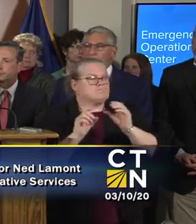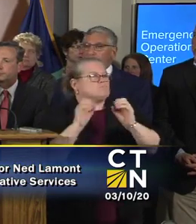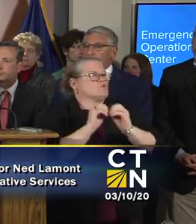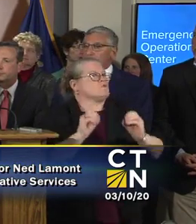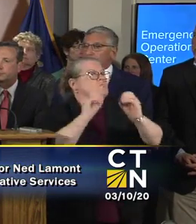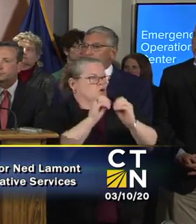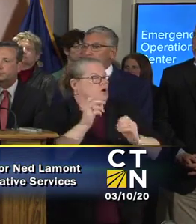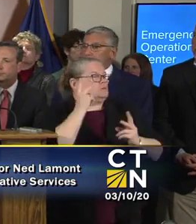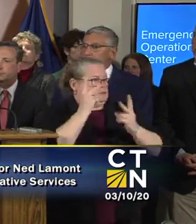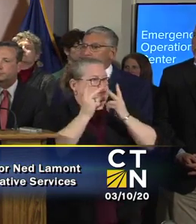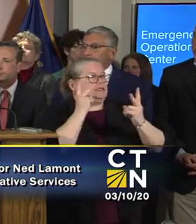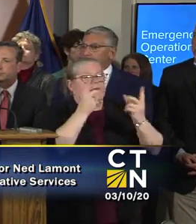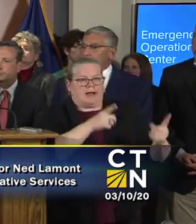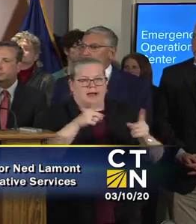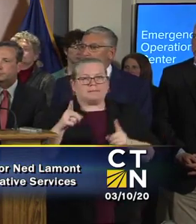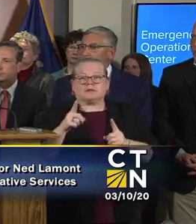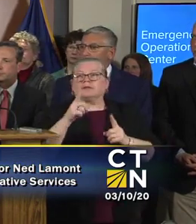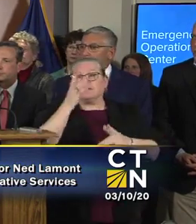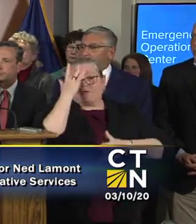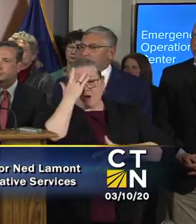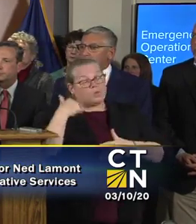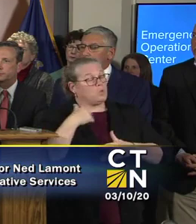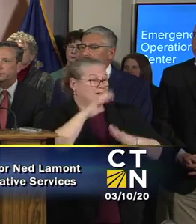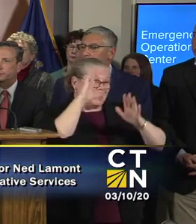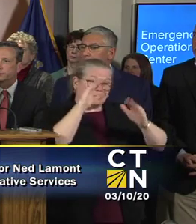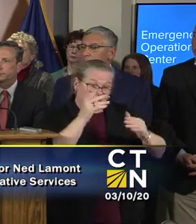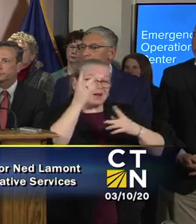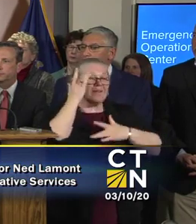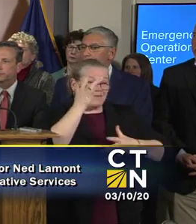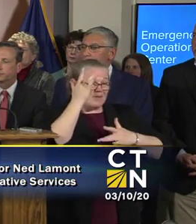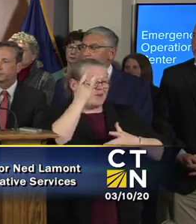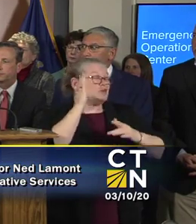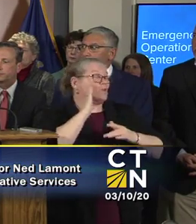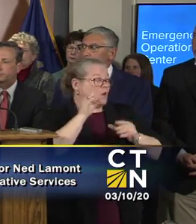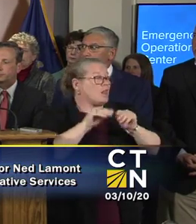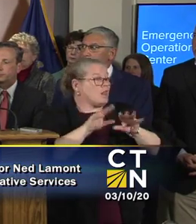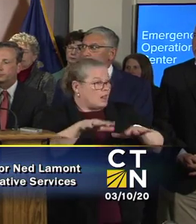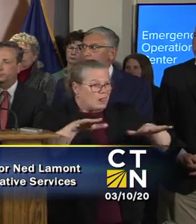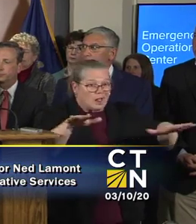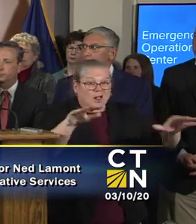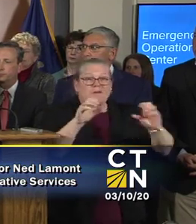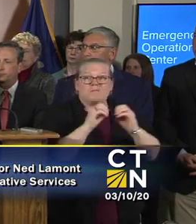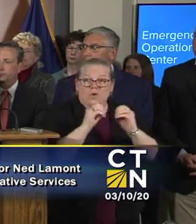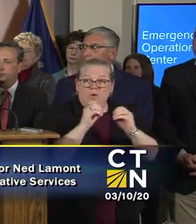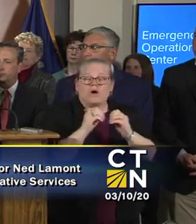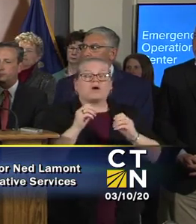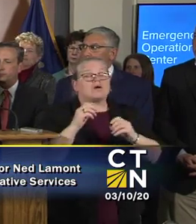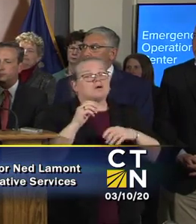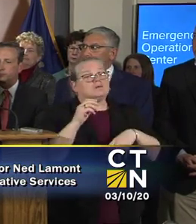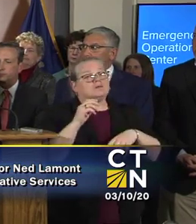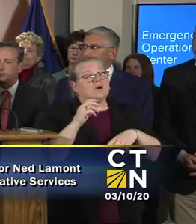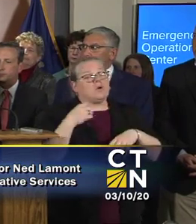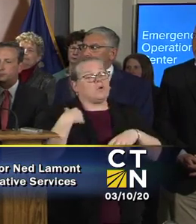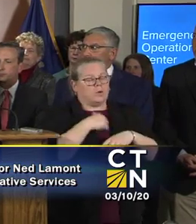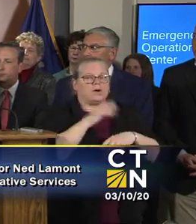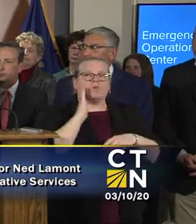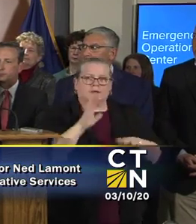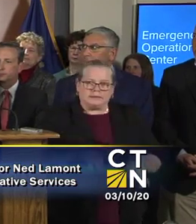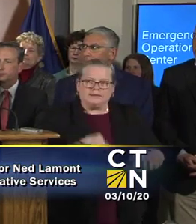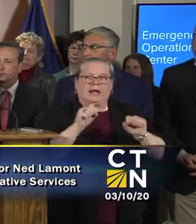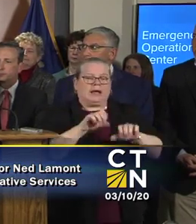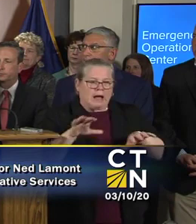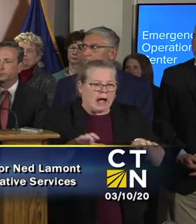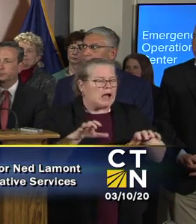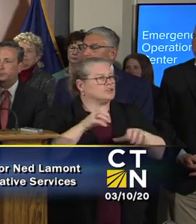We will see similar cases and we will see similar actions, which we think from a public health perspective are the right ones to be